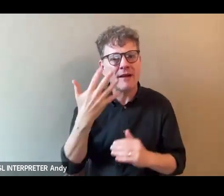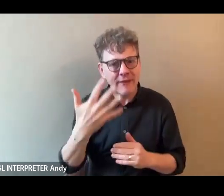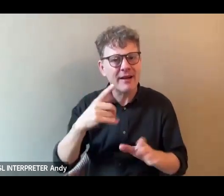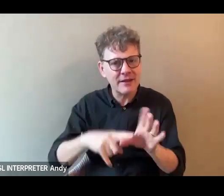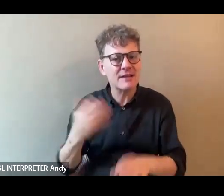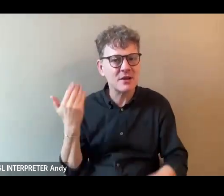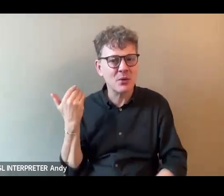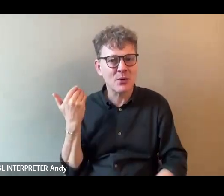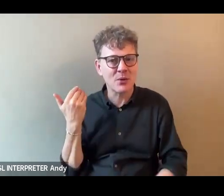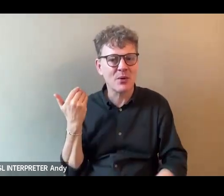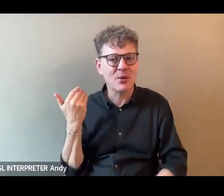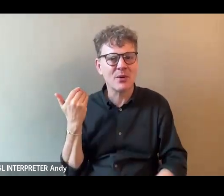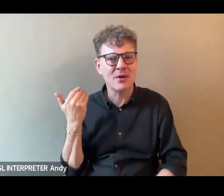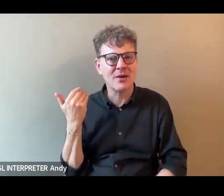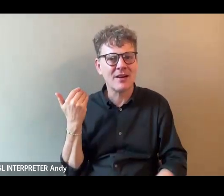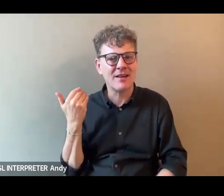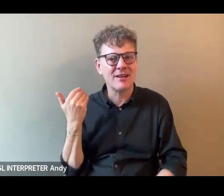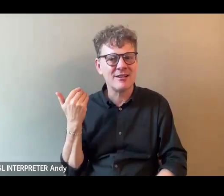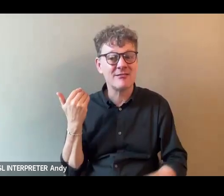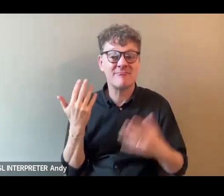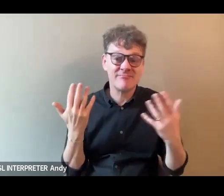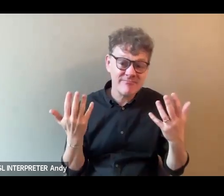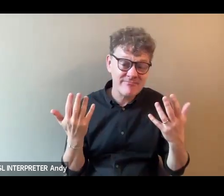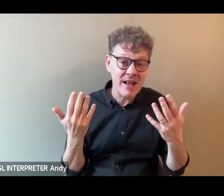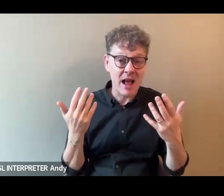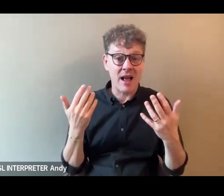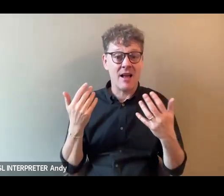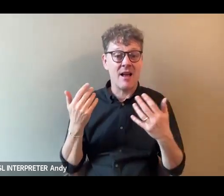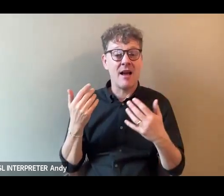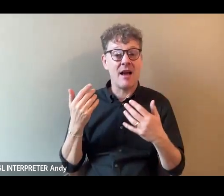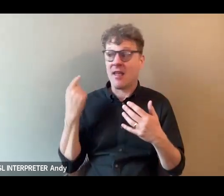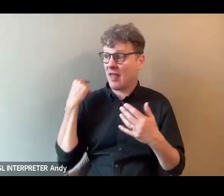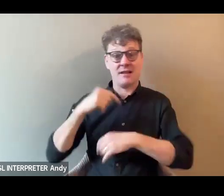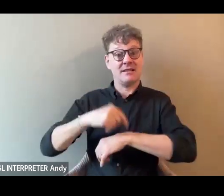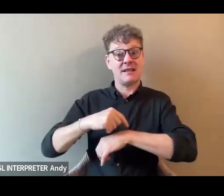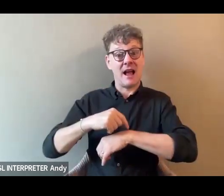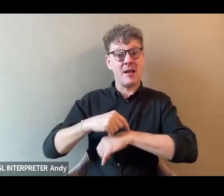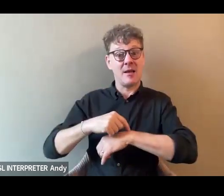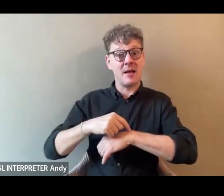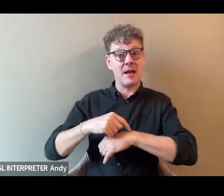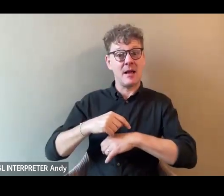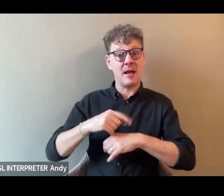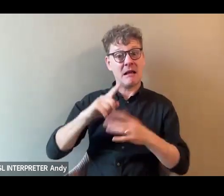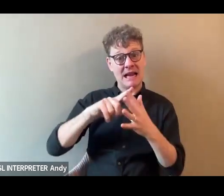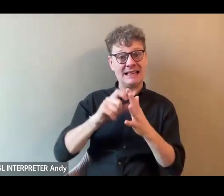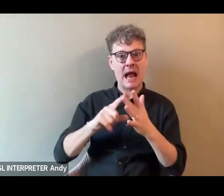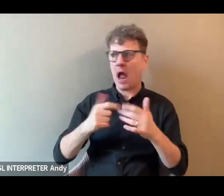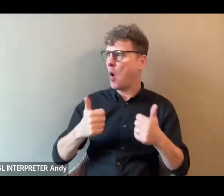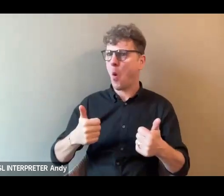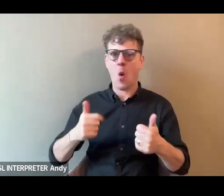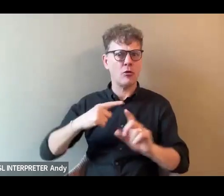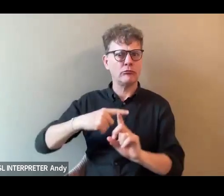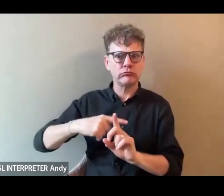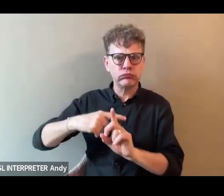and I think it's reasonable to say there was an air of optimism at the time, in one sense related to EDI. Working